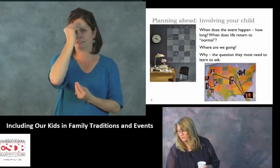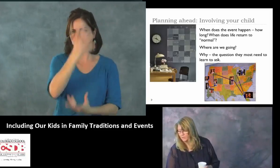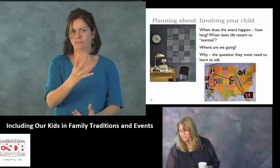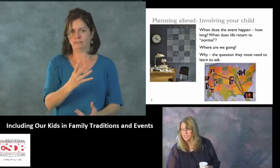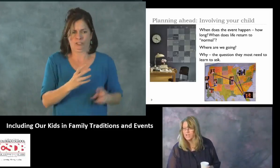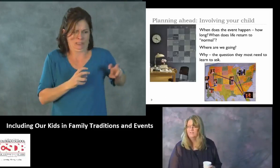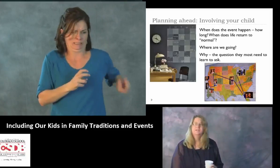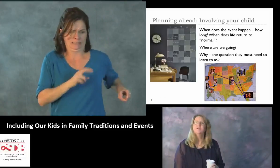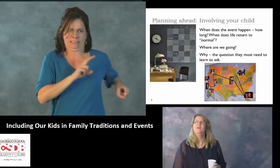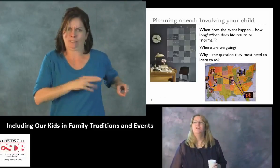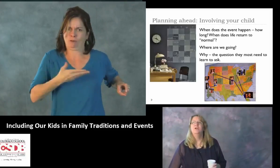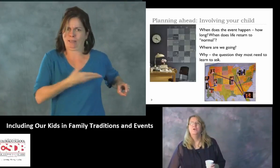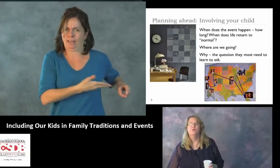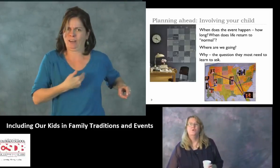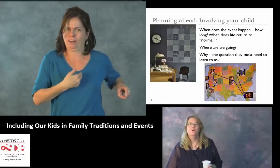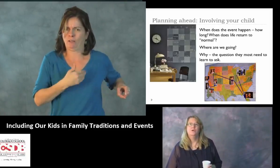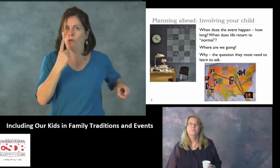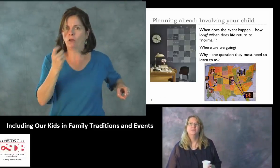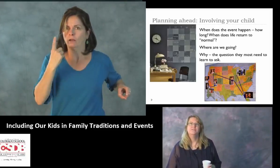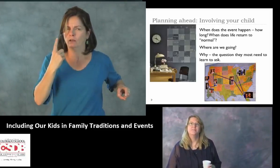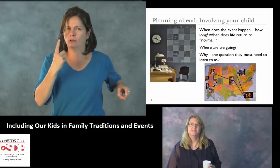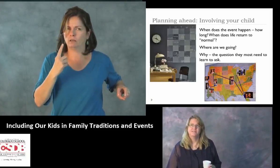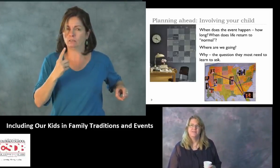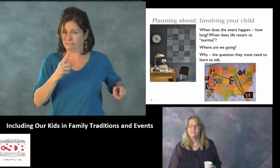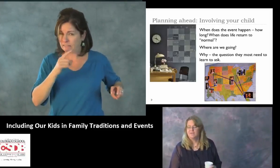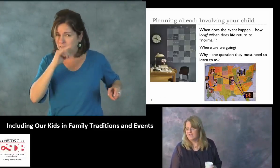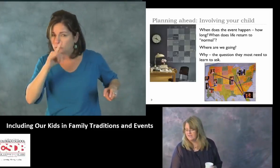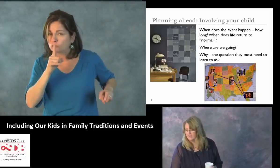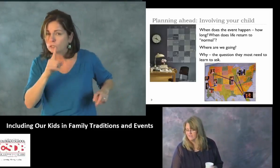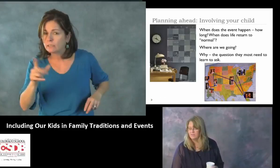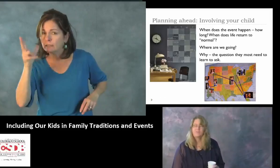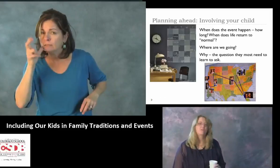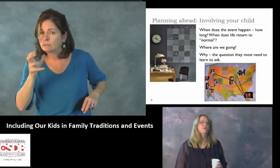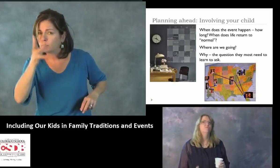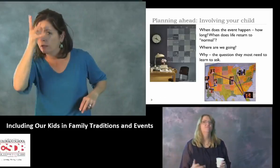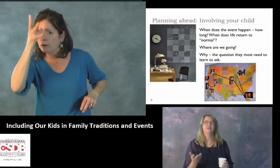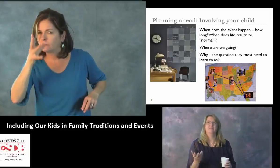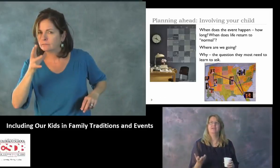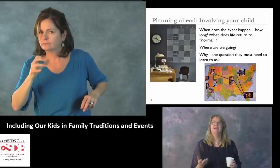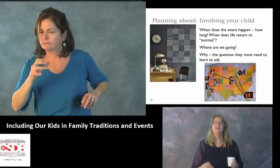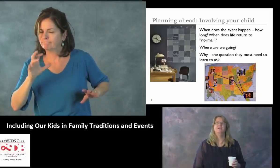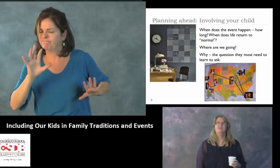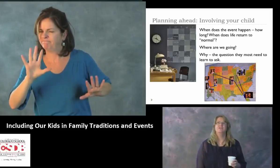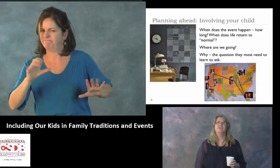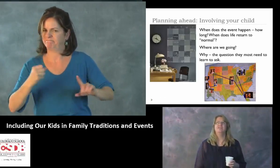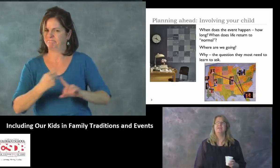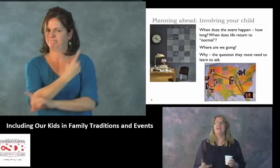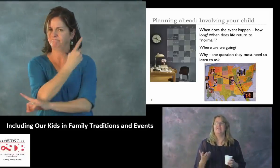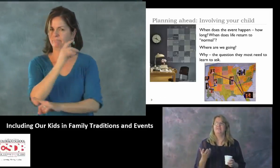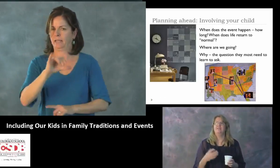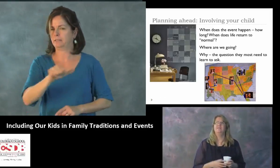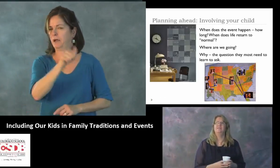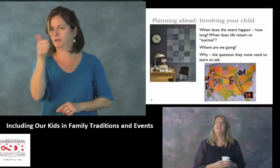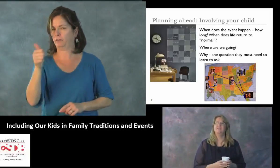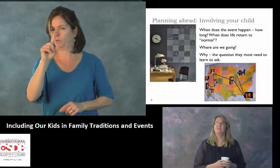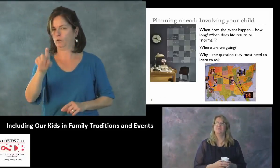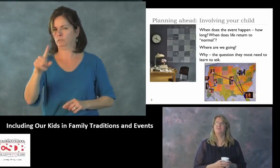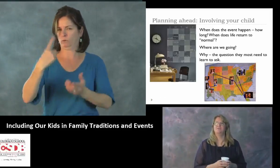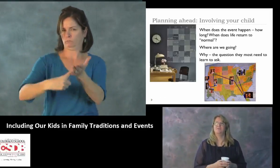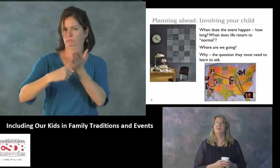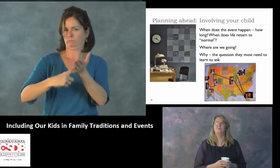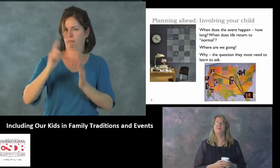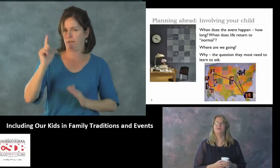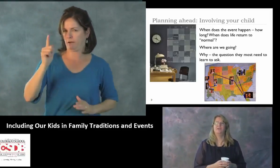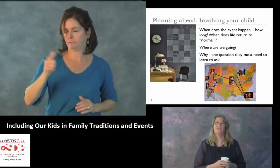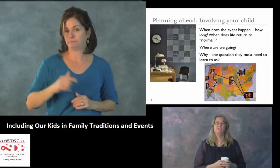I know a child who puts up this family calendar for her own family. She's 8, lives on the